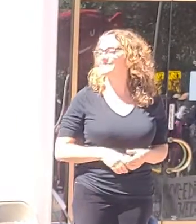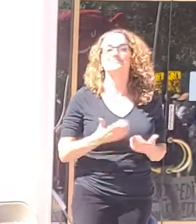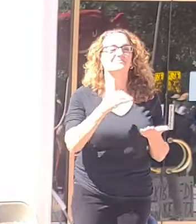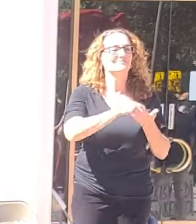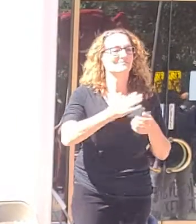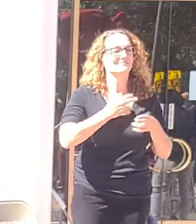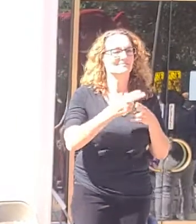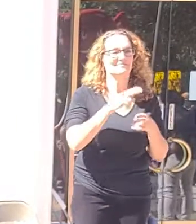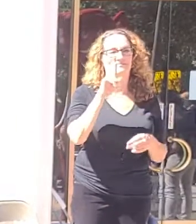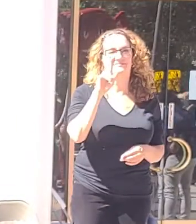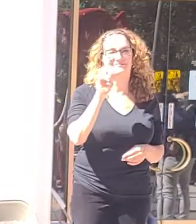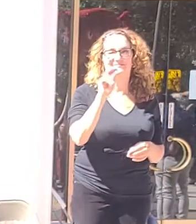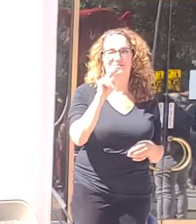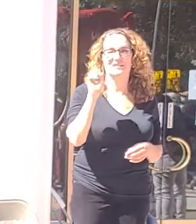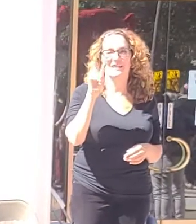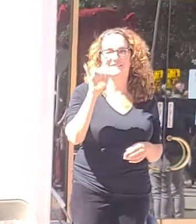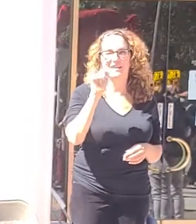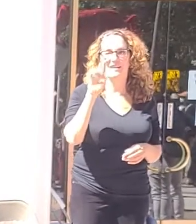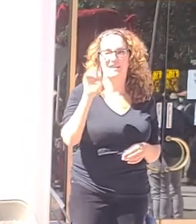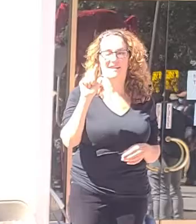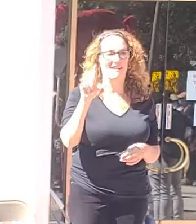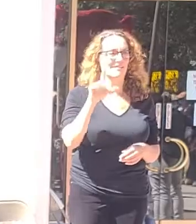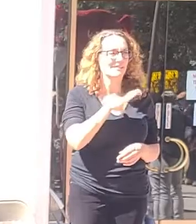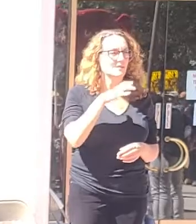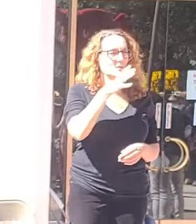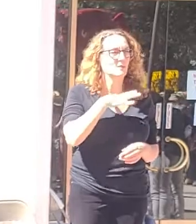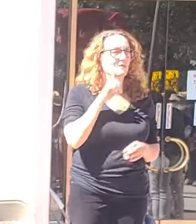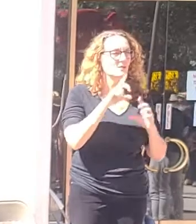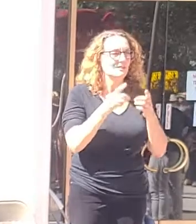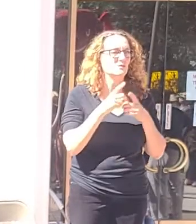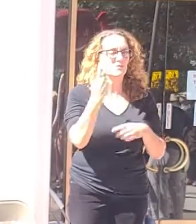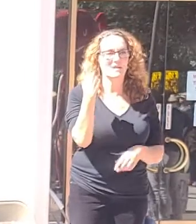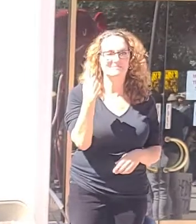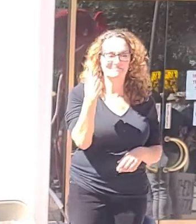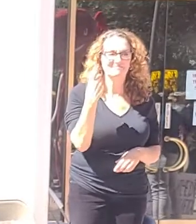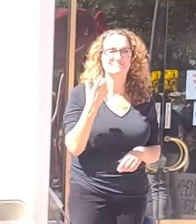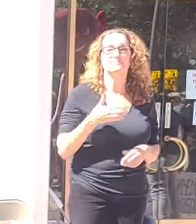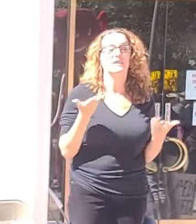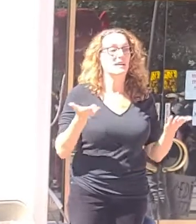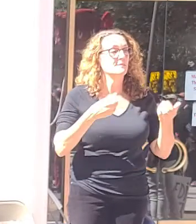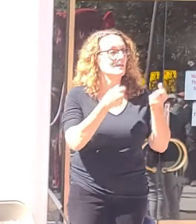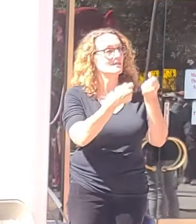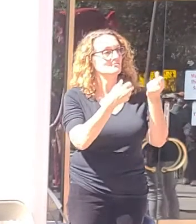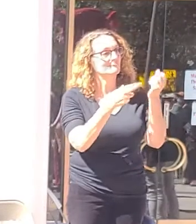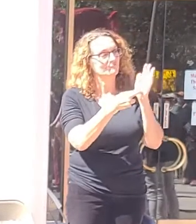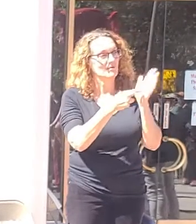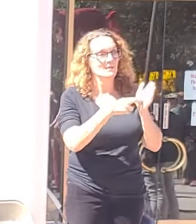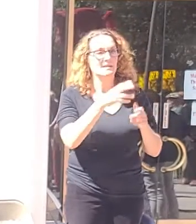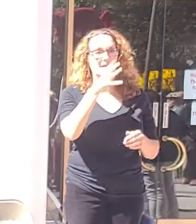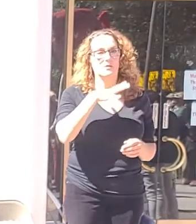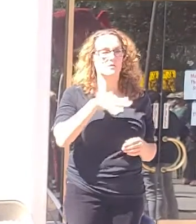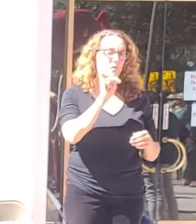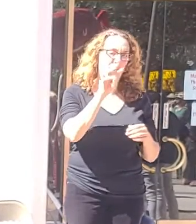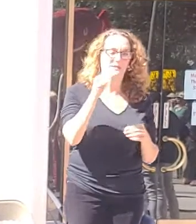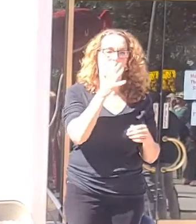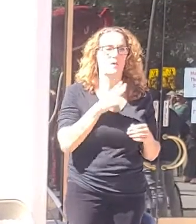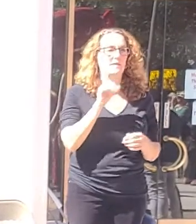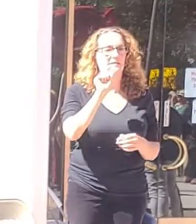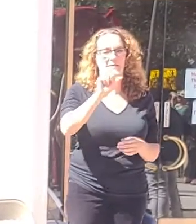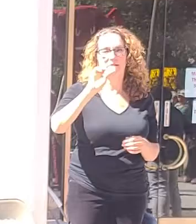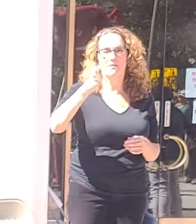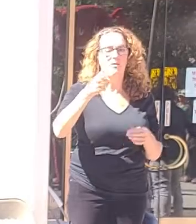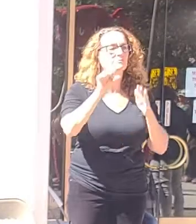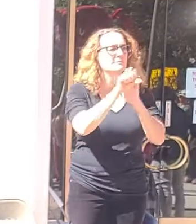Again, my name is Renee Villarreal. I'm Councilwoman for District 1, and I'm here today actually representing NewMexicoWomen.org, which